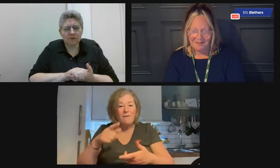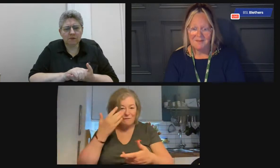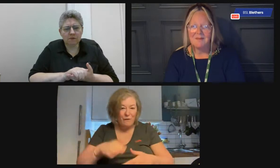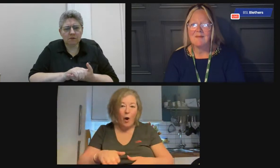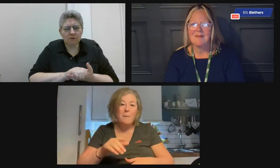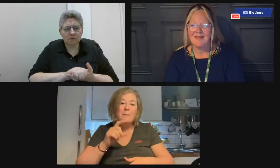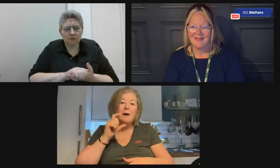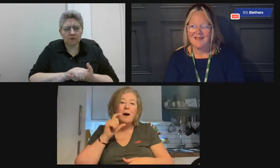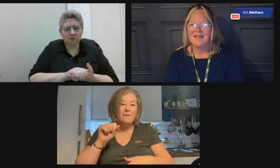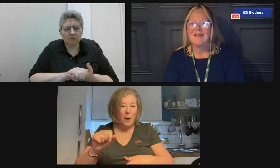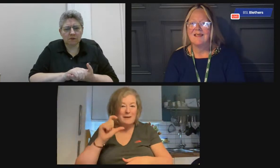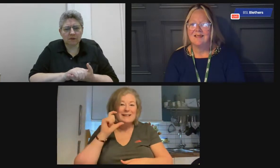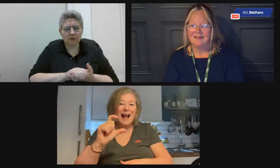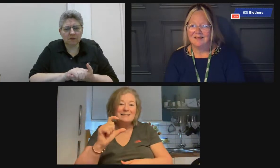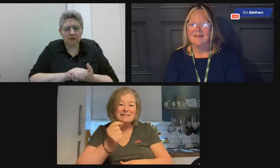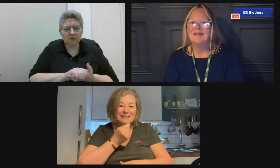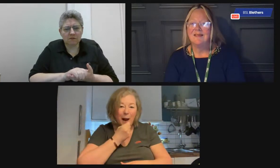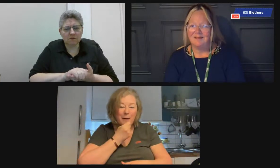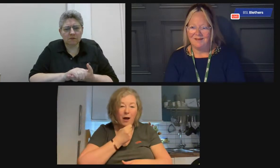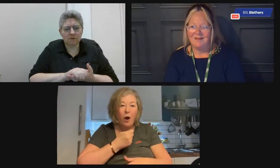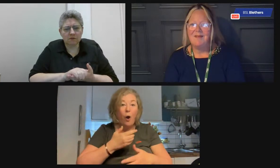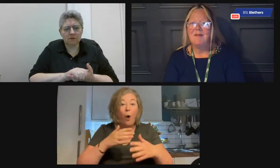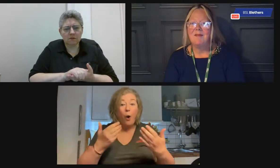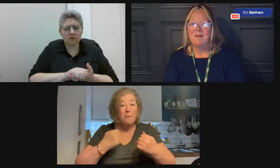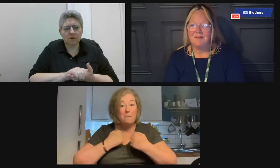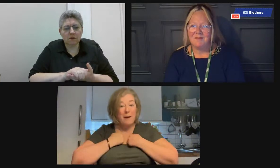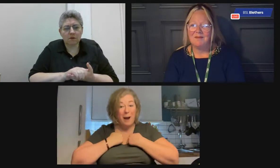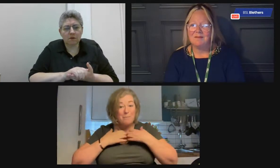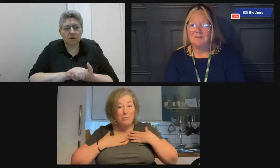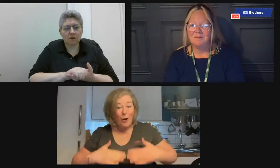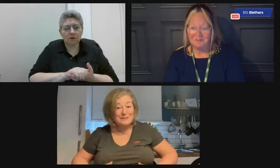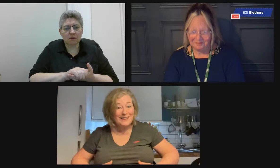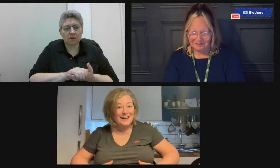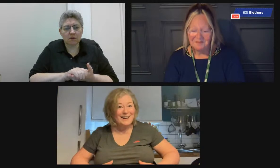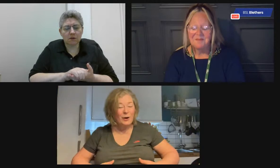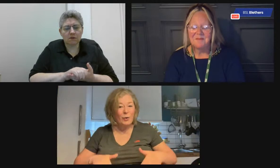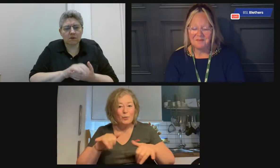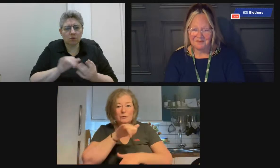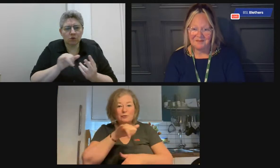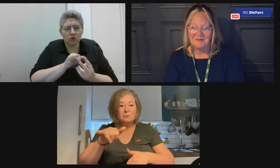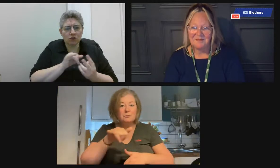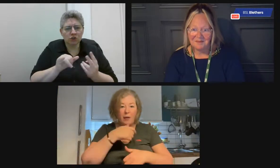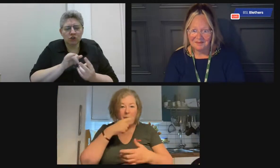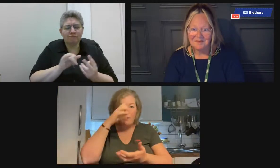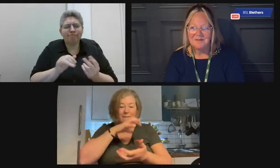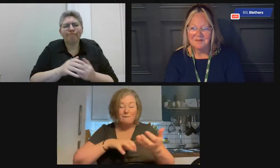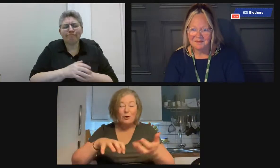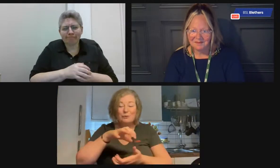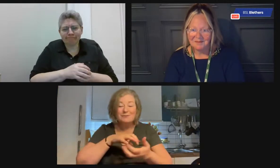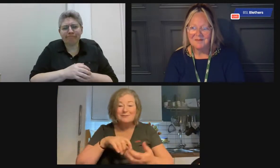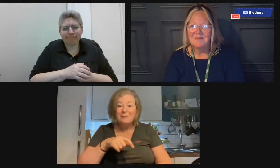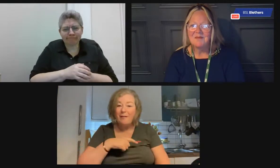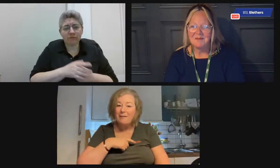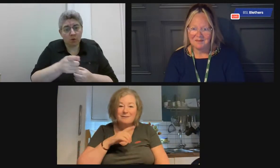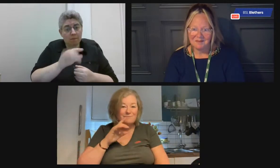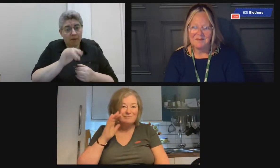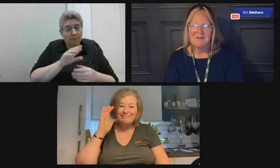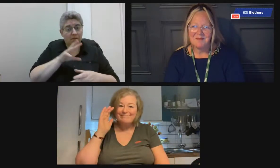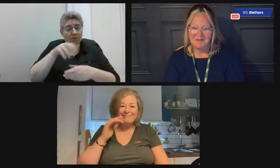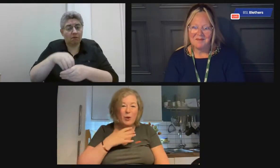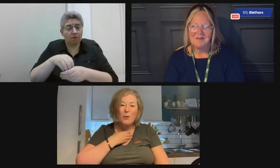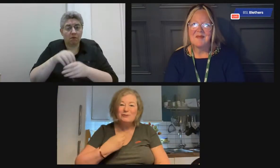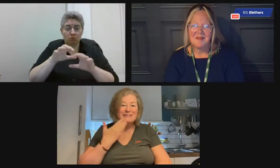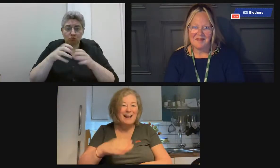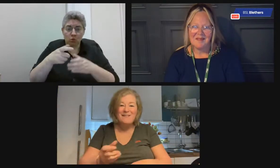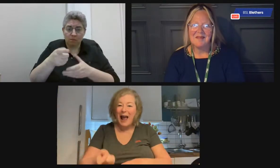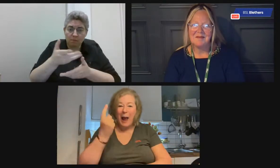that you would get sweats, and you can get that from cancer tablets, or was it from my body, just